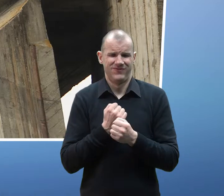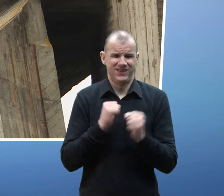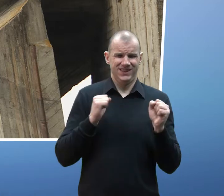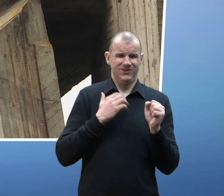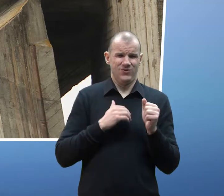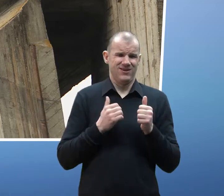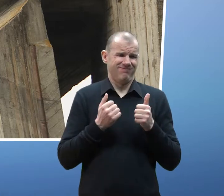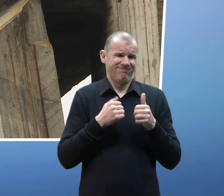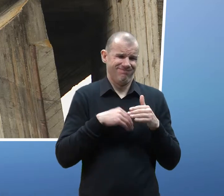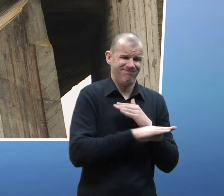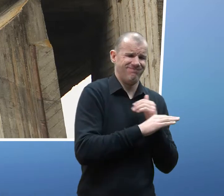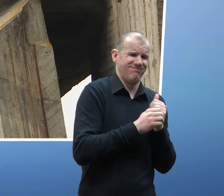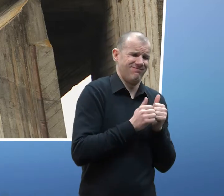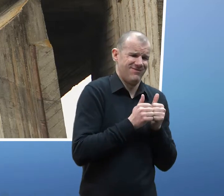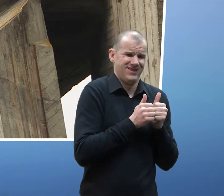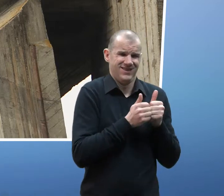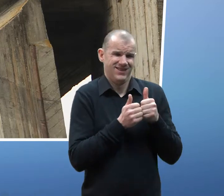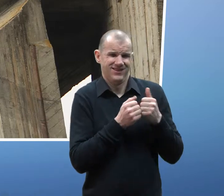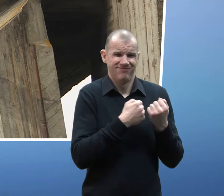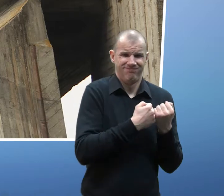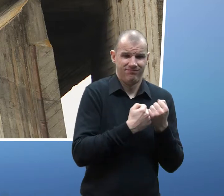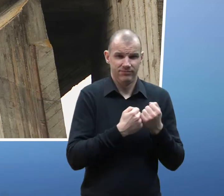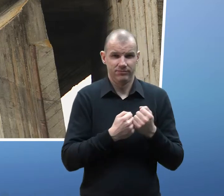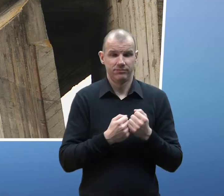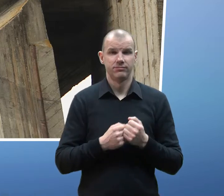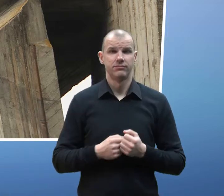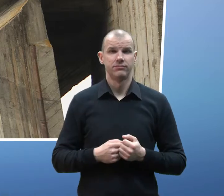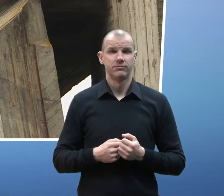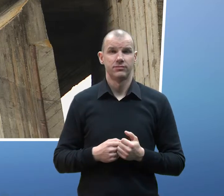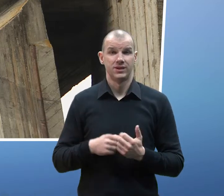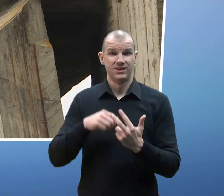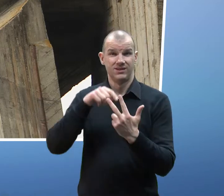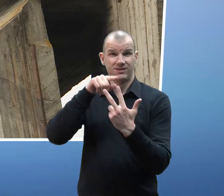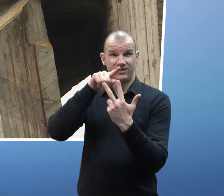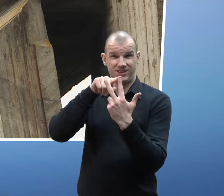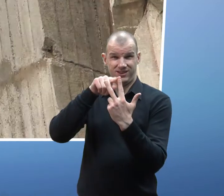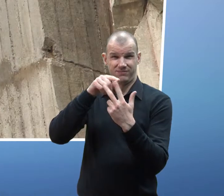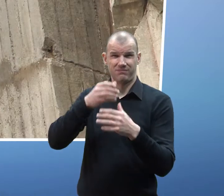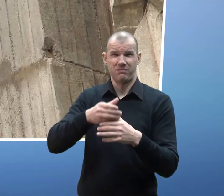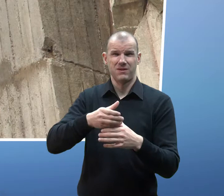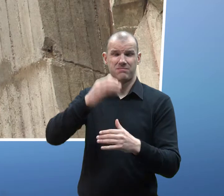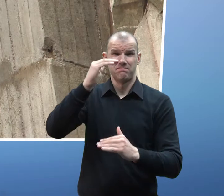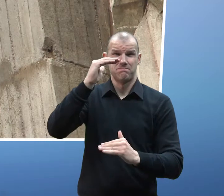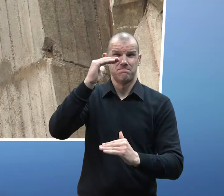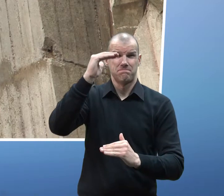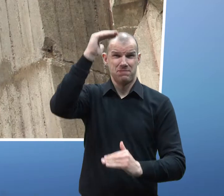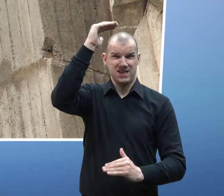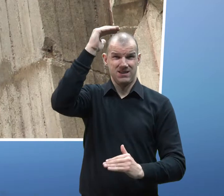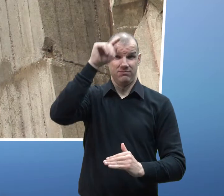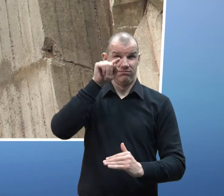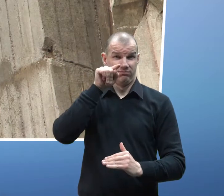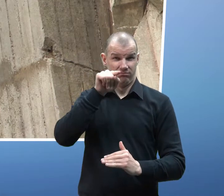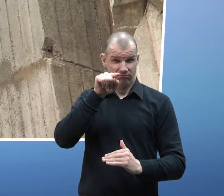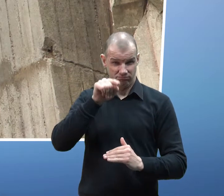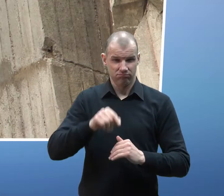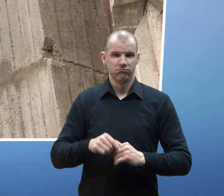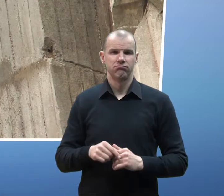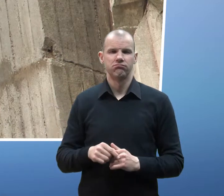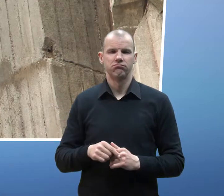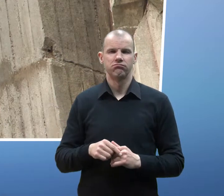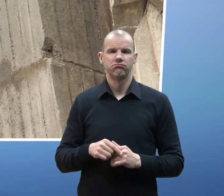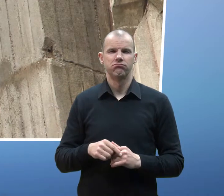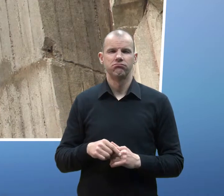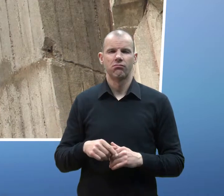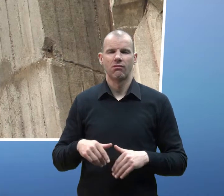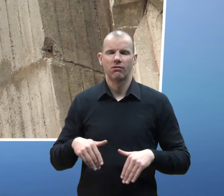of the monument represents and depicts invincible people who are trying to raise up from